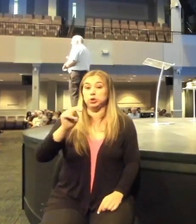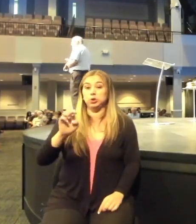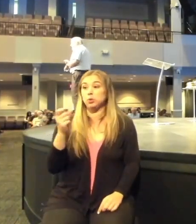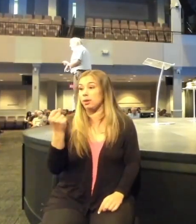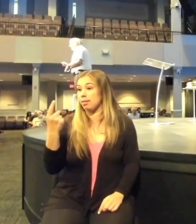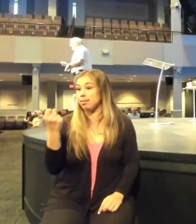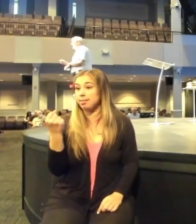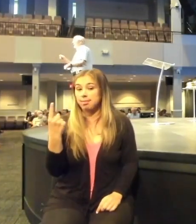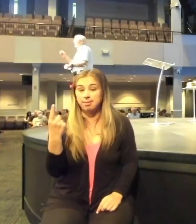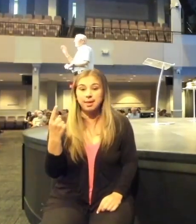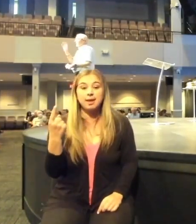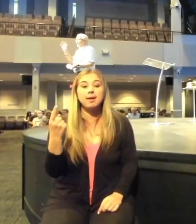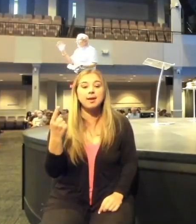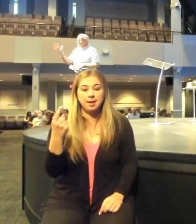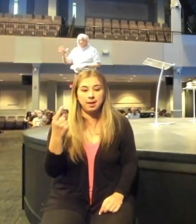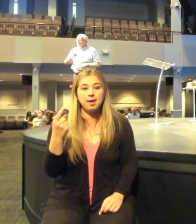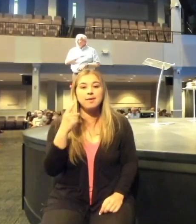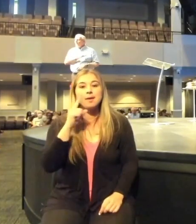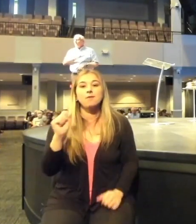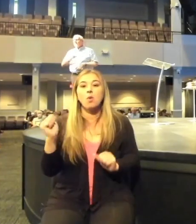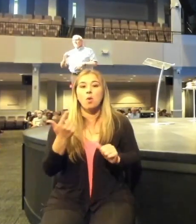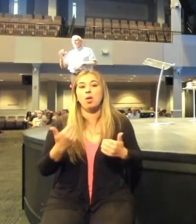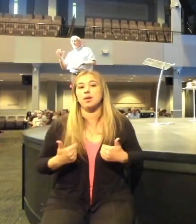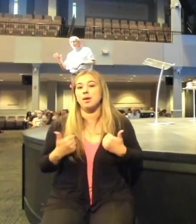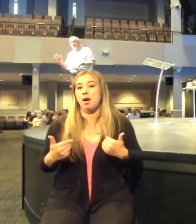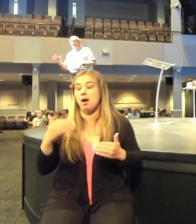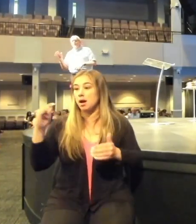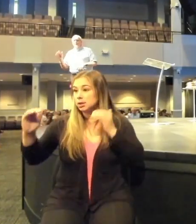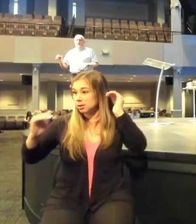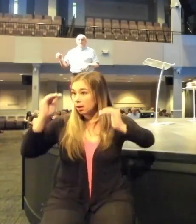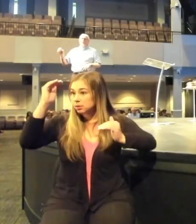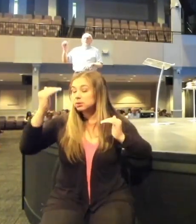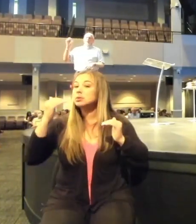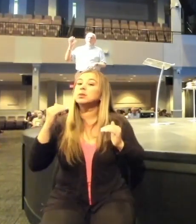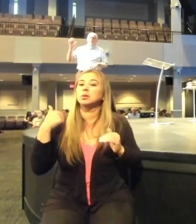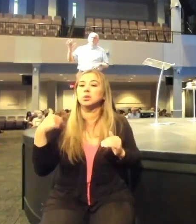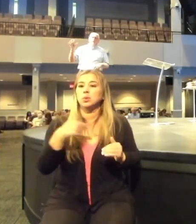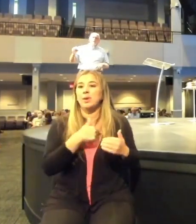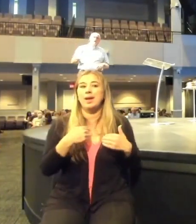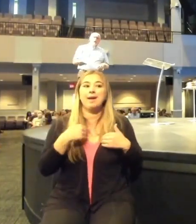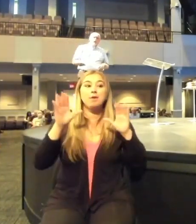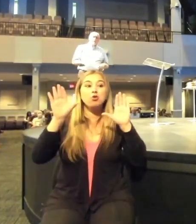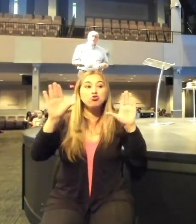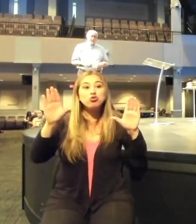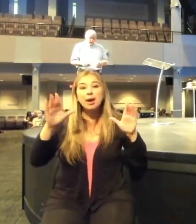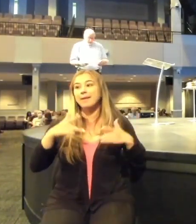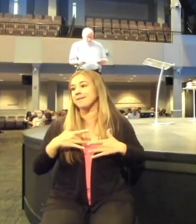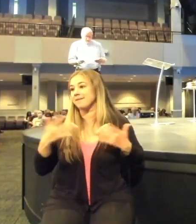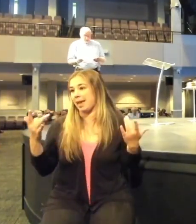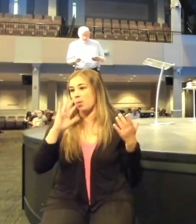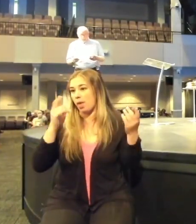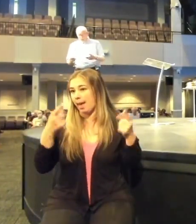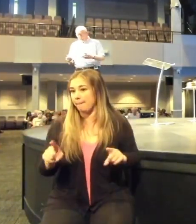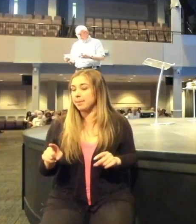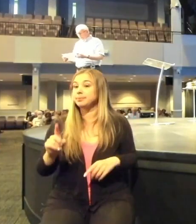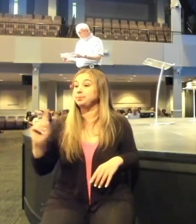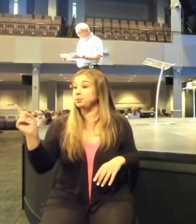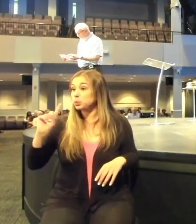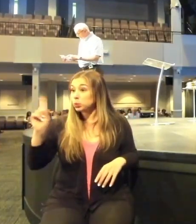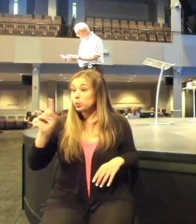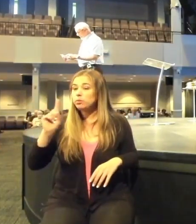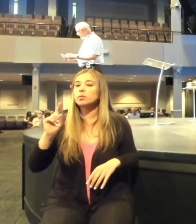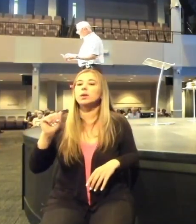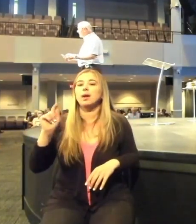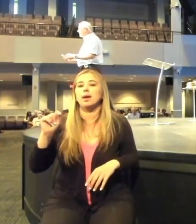the 11th, for all young adults, be aware of the fact we've got a great event happening, and it's going to take place at